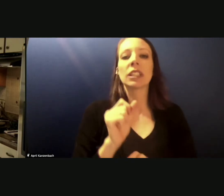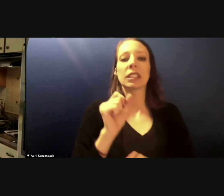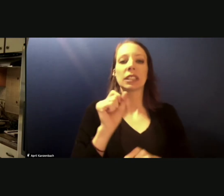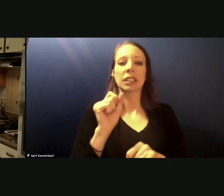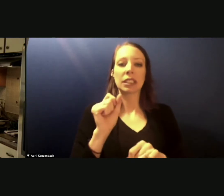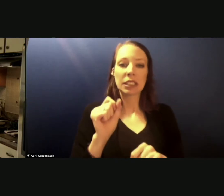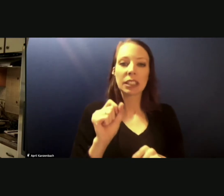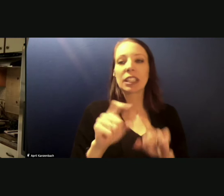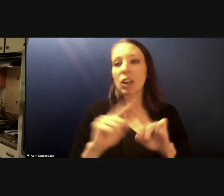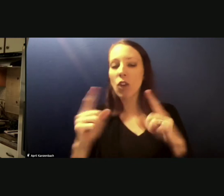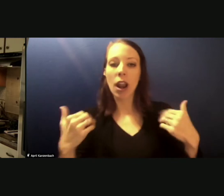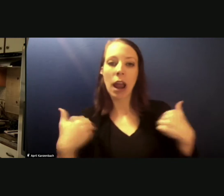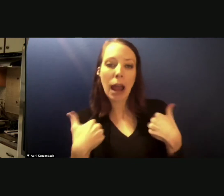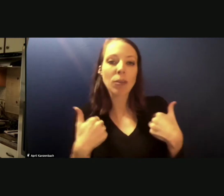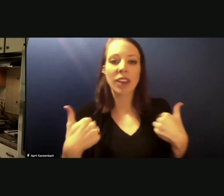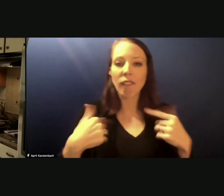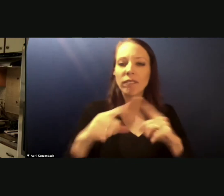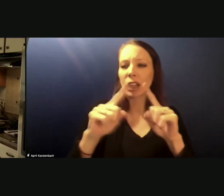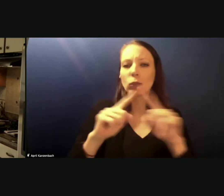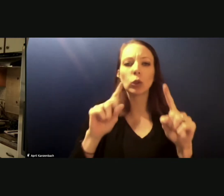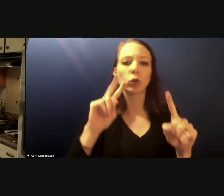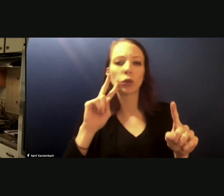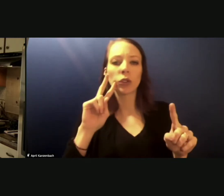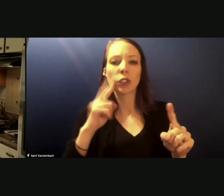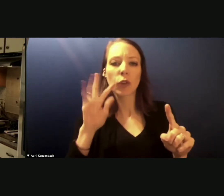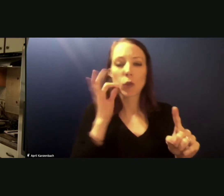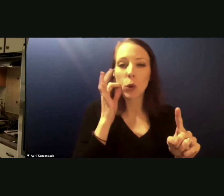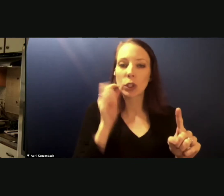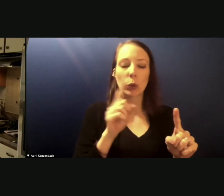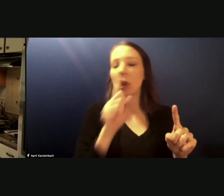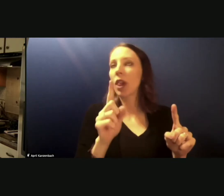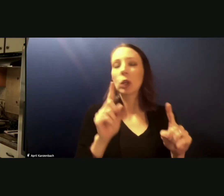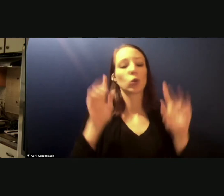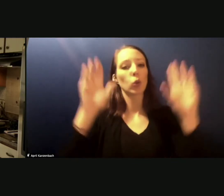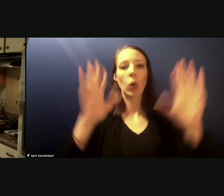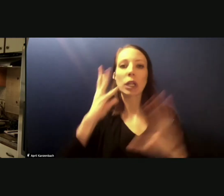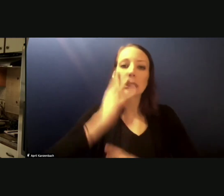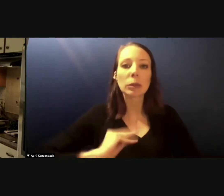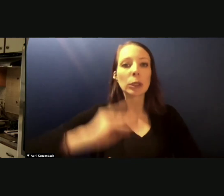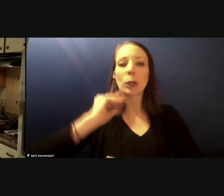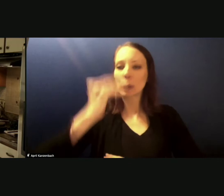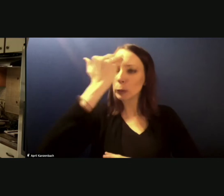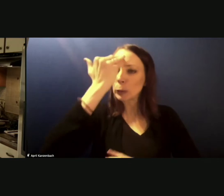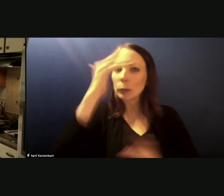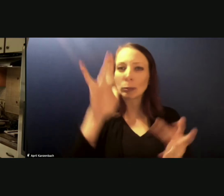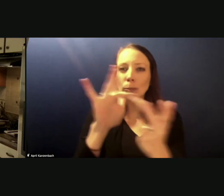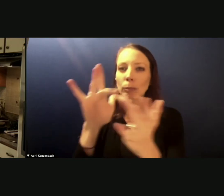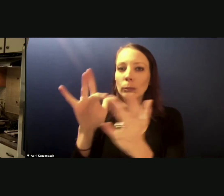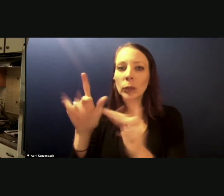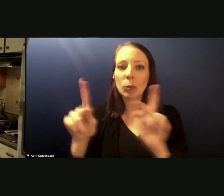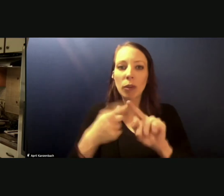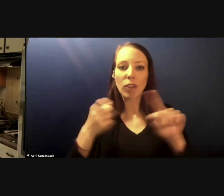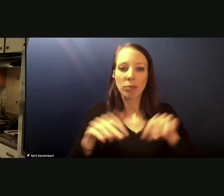animals, meat, what have you, that people are raising. So it was a really great experience, and I got to know everyone, kind of from the ground floor